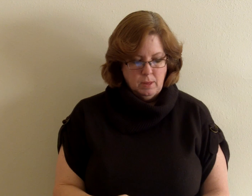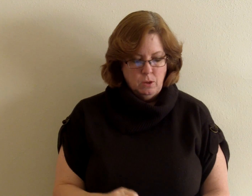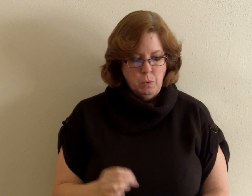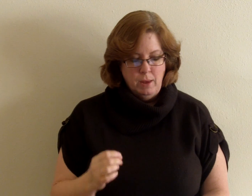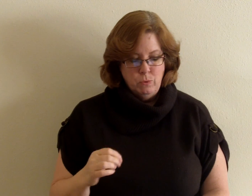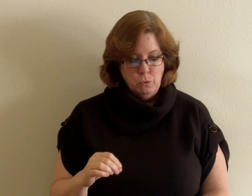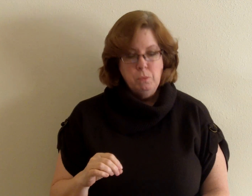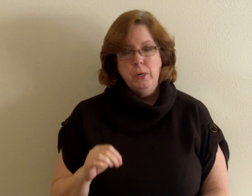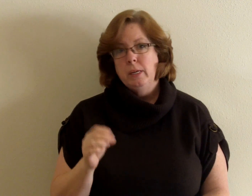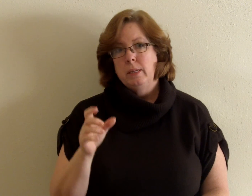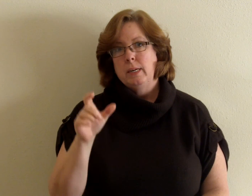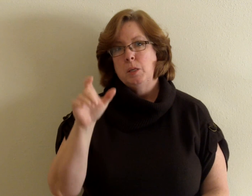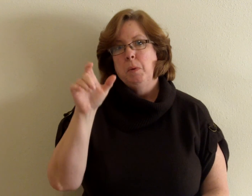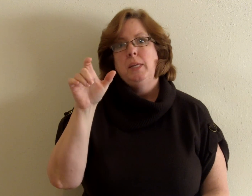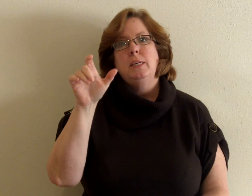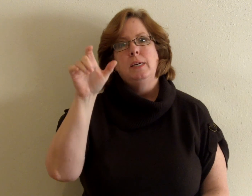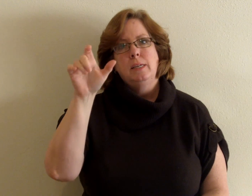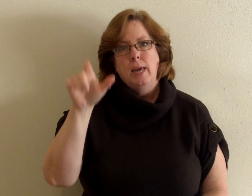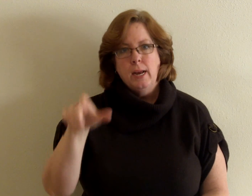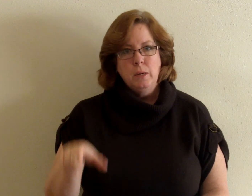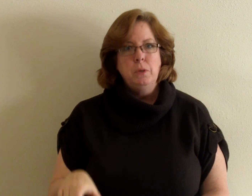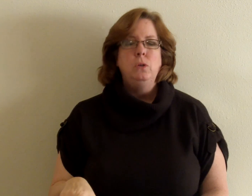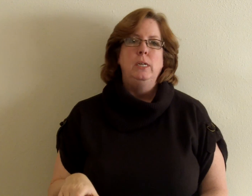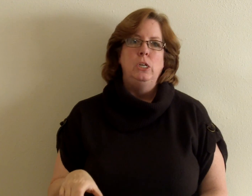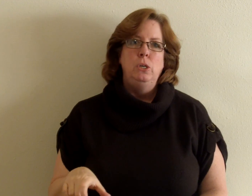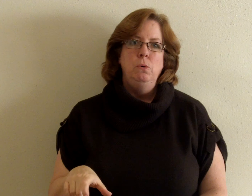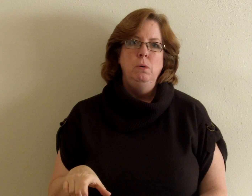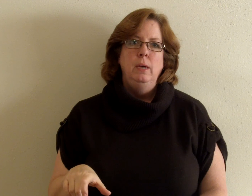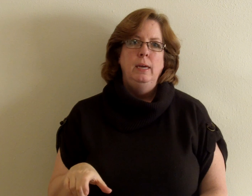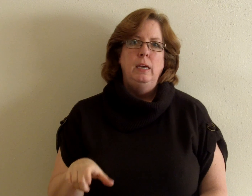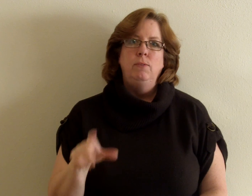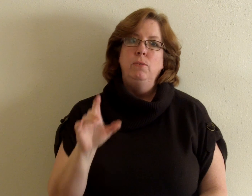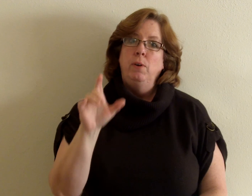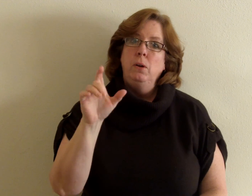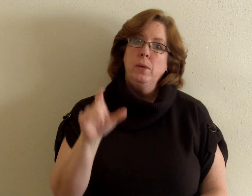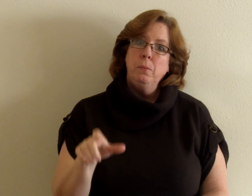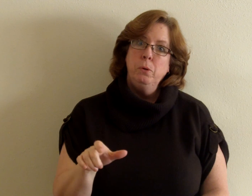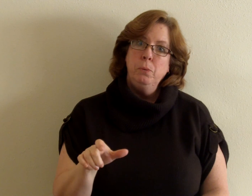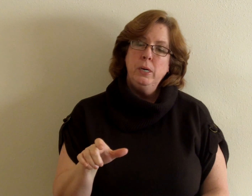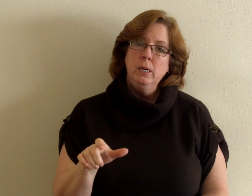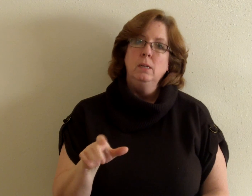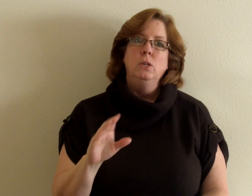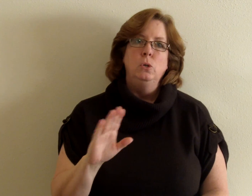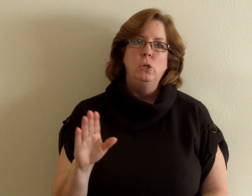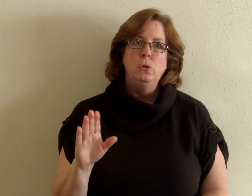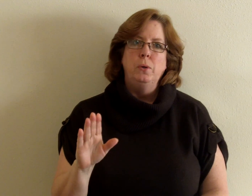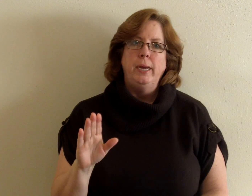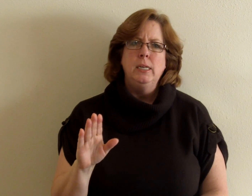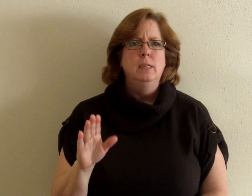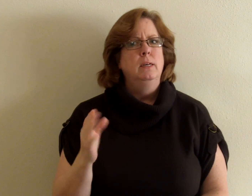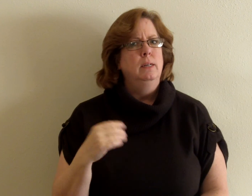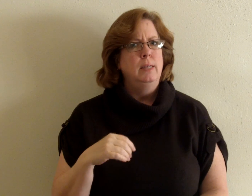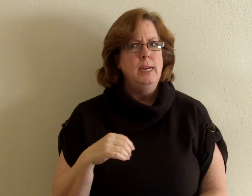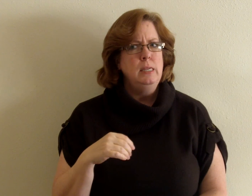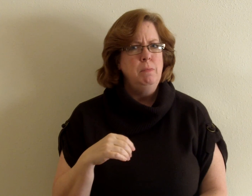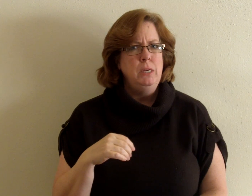You will have a rubric that explains exactly what you need to do. If you follow that rubric, you'll do great. Last